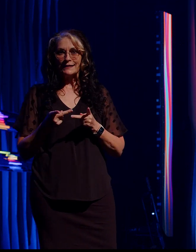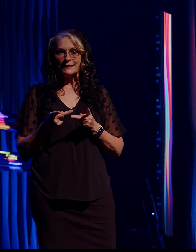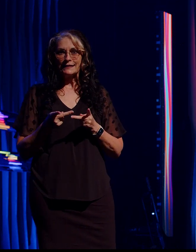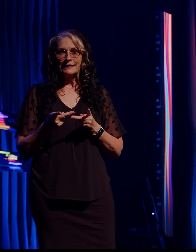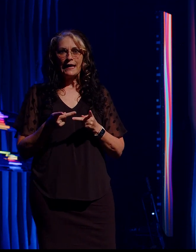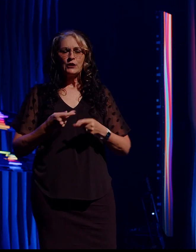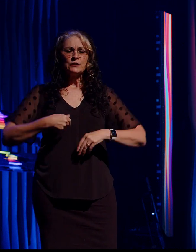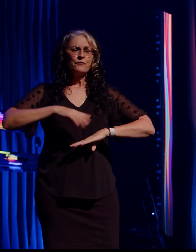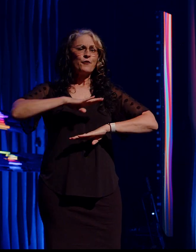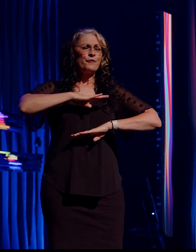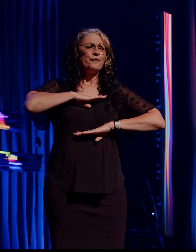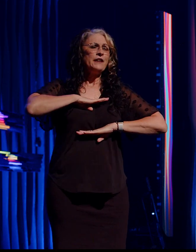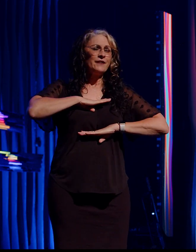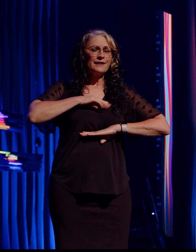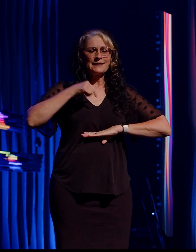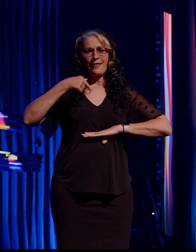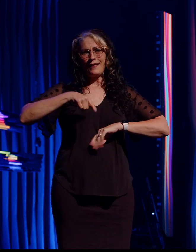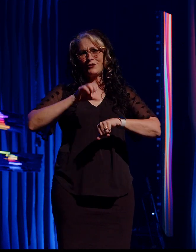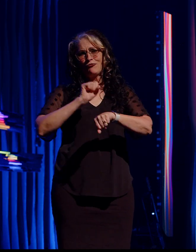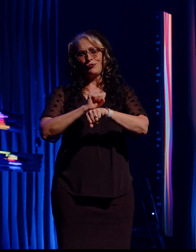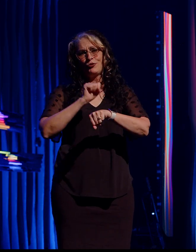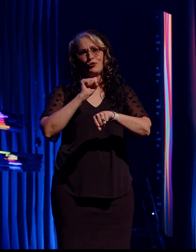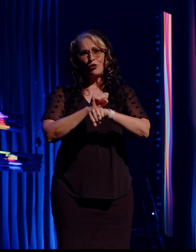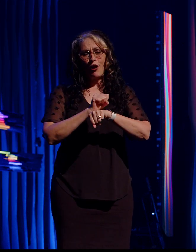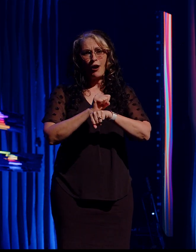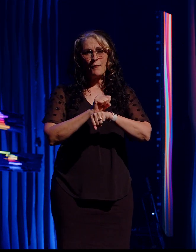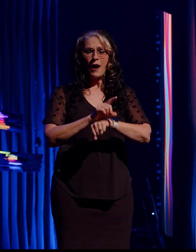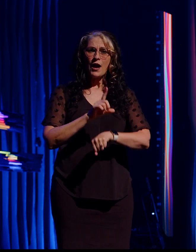as fulfilling as this job has been.